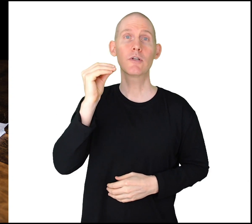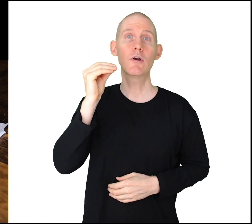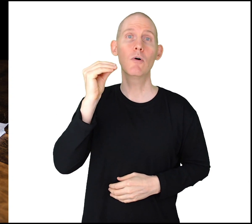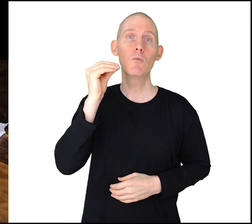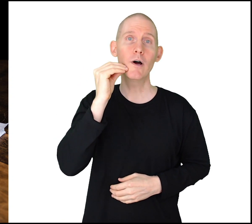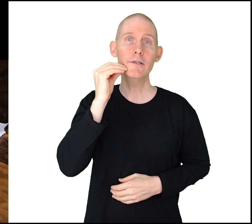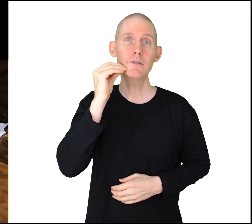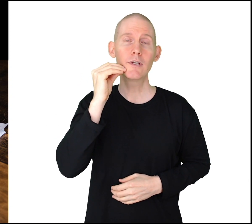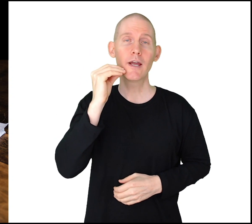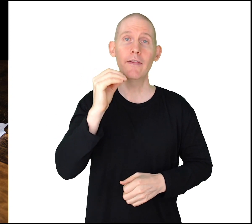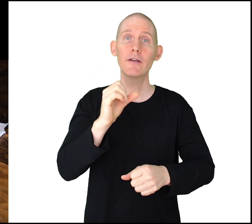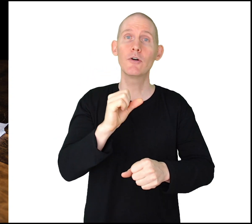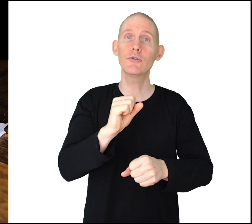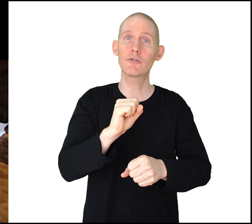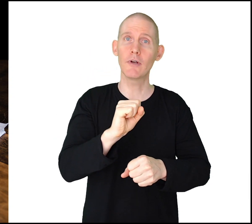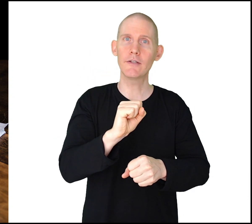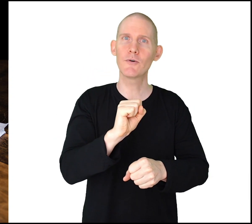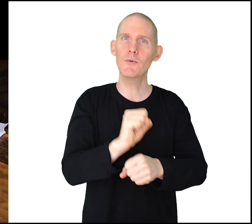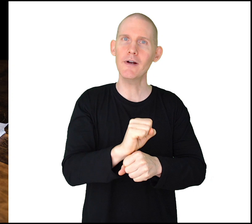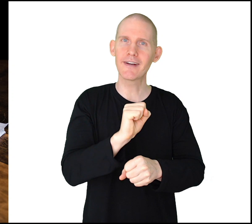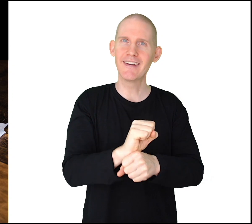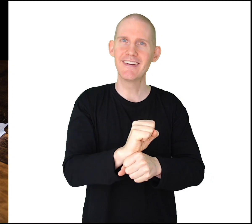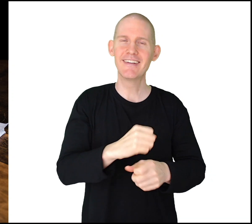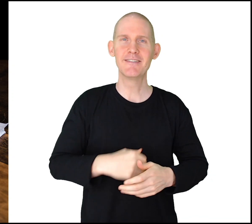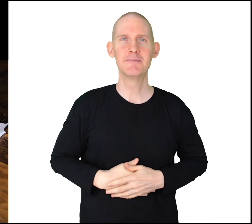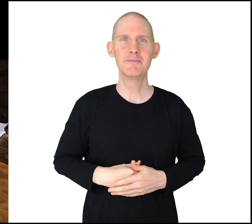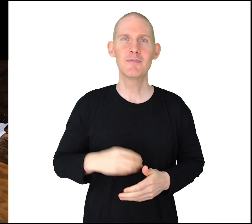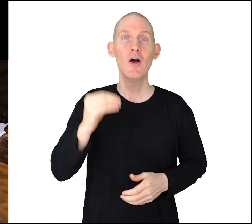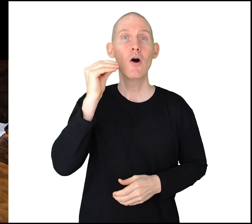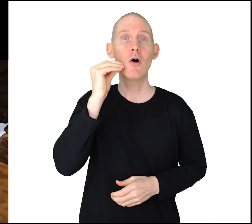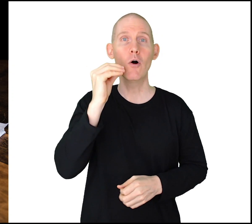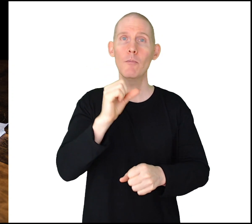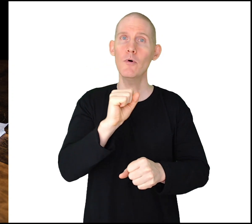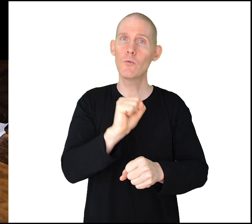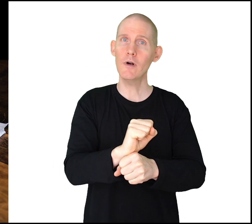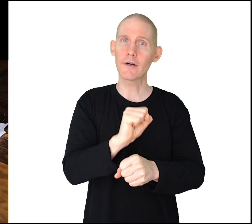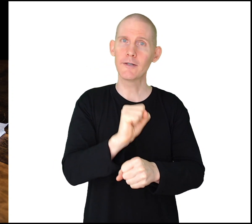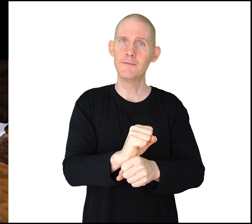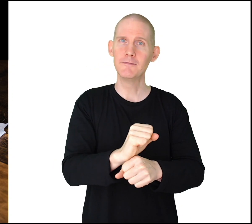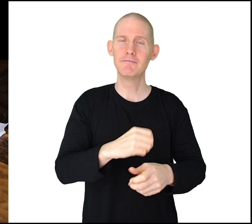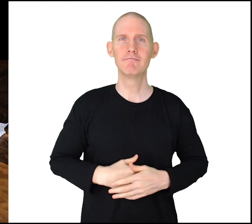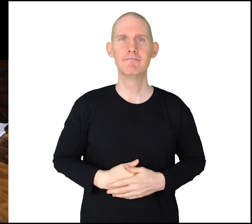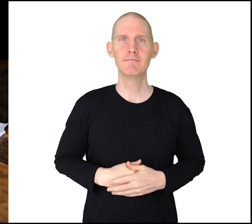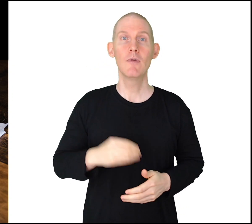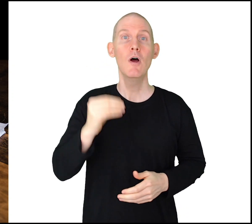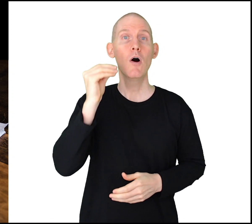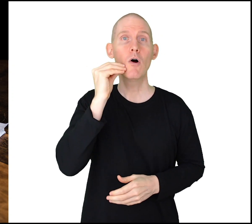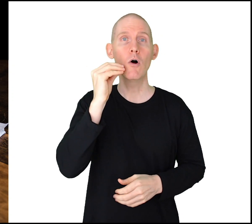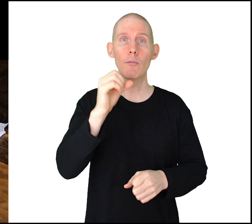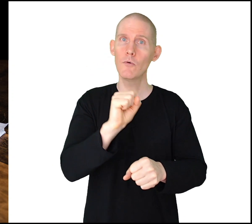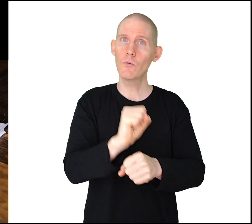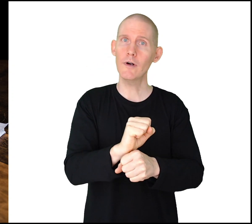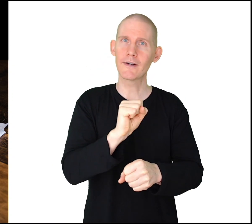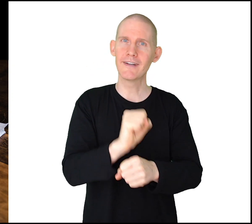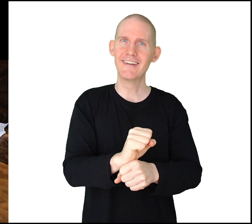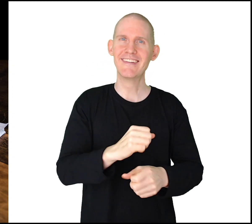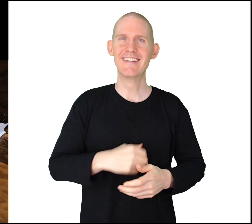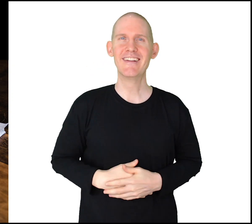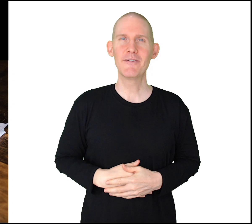go once and then go straight to work. Home, work. Home, work. From